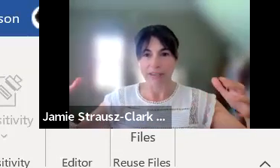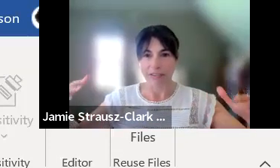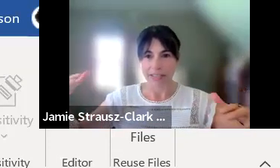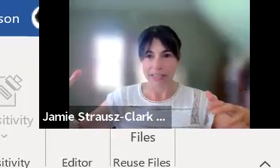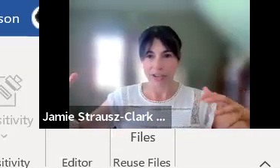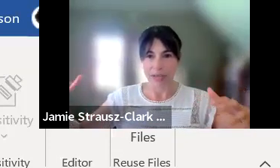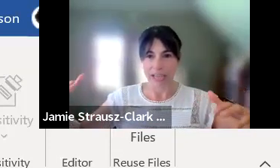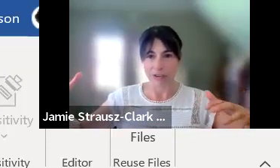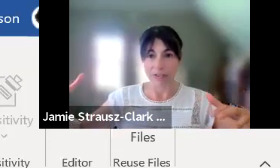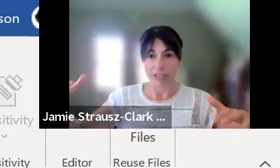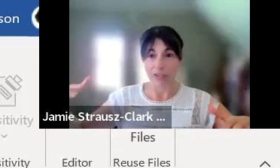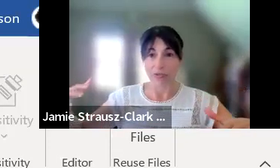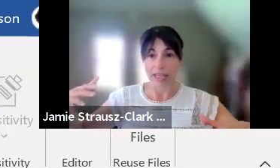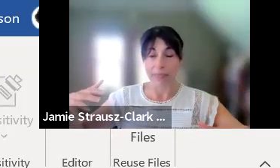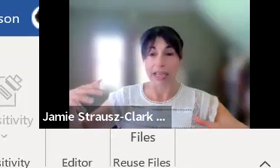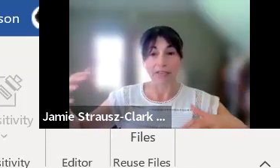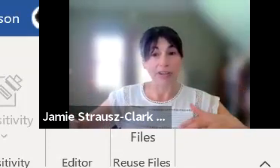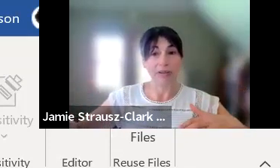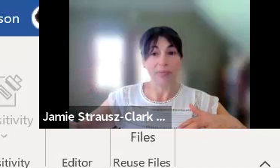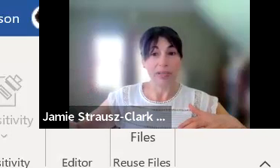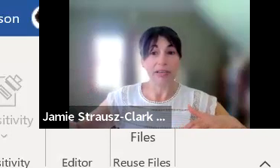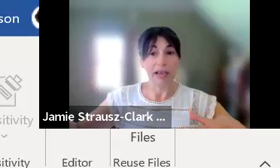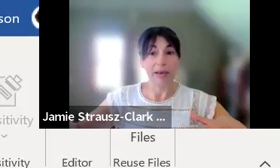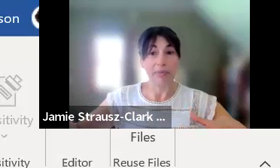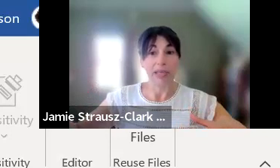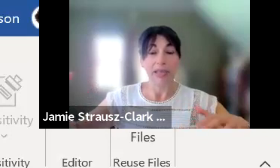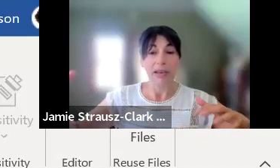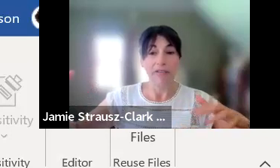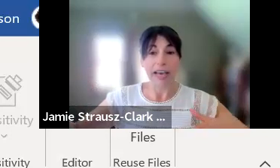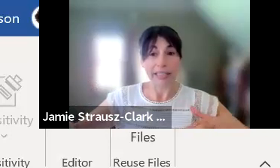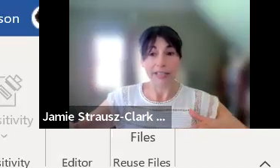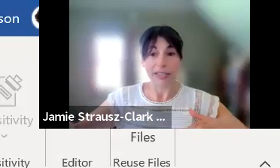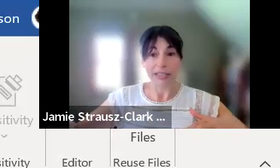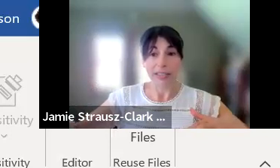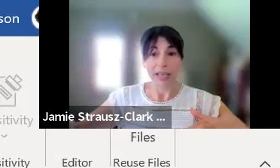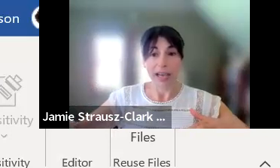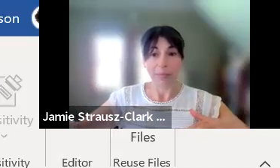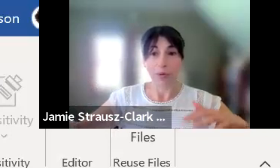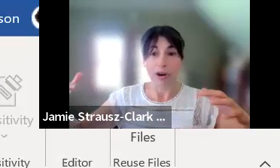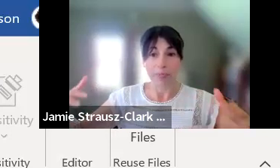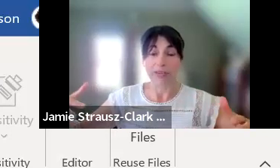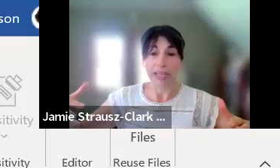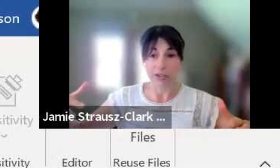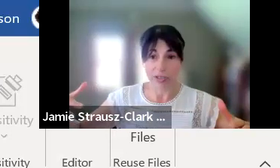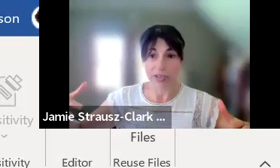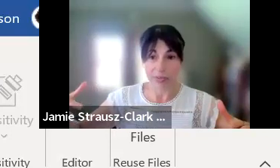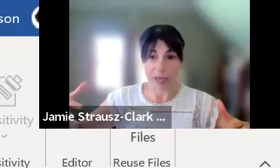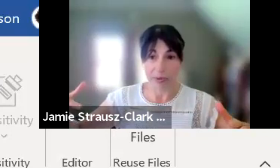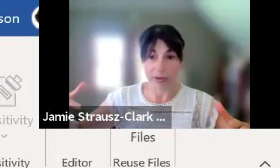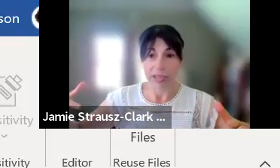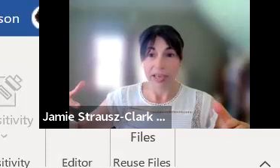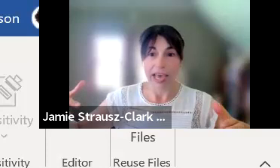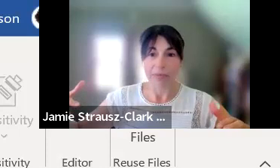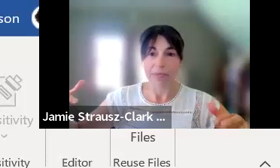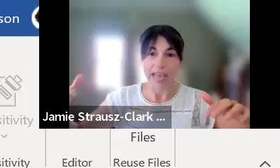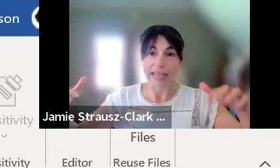be manifesting their behavior in a physical way that may even be violent or appear dangerous to